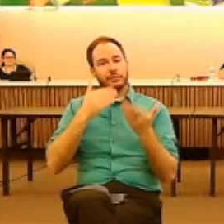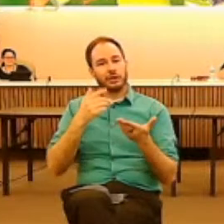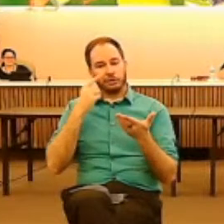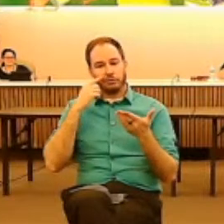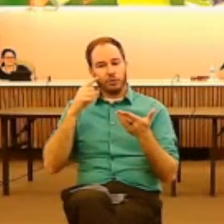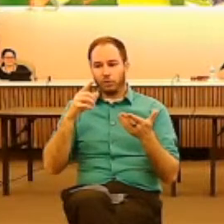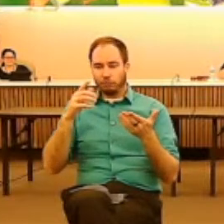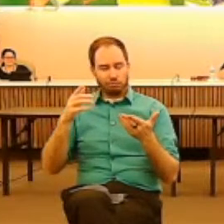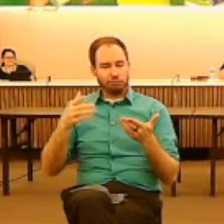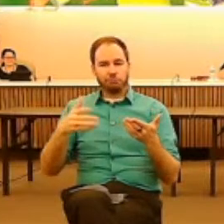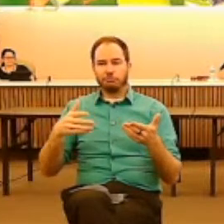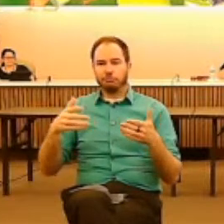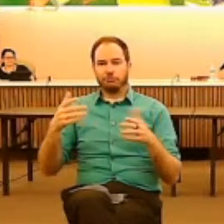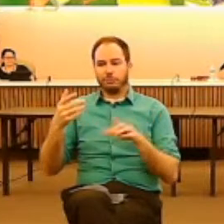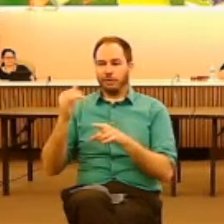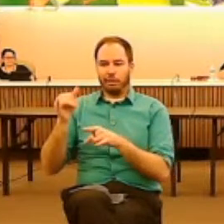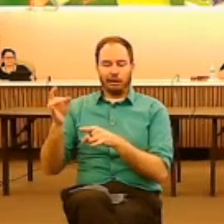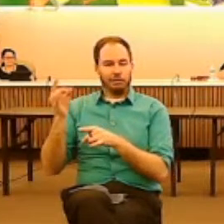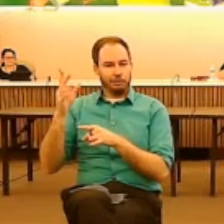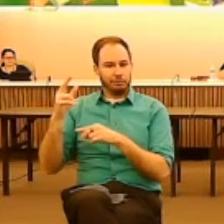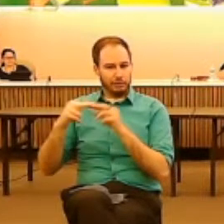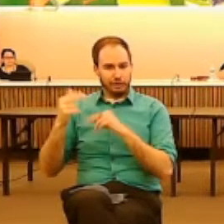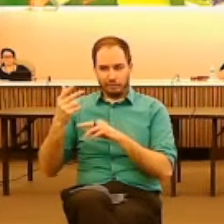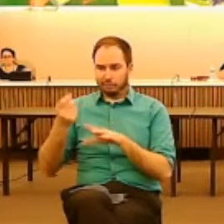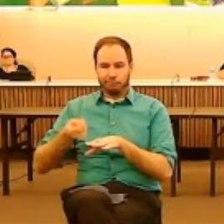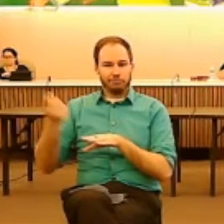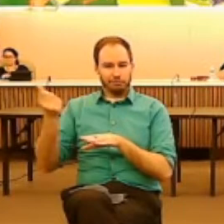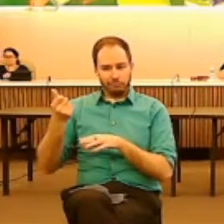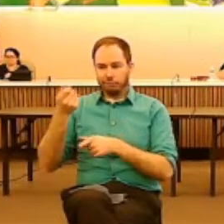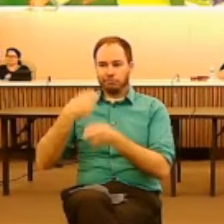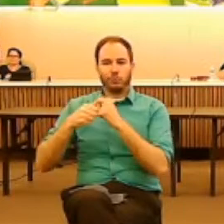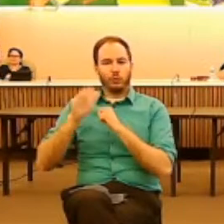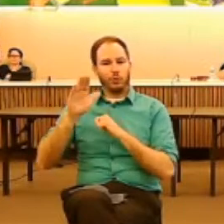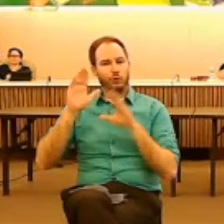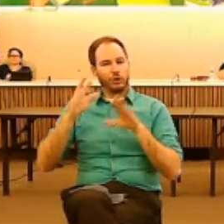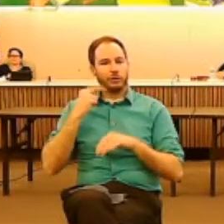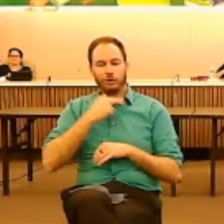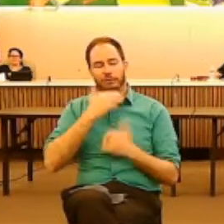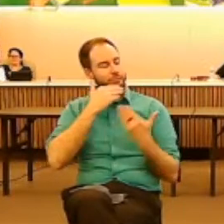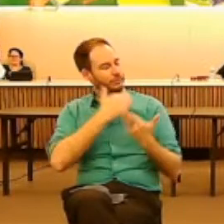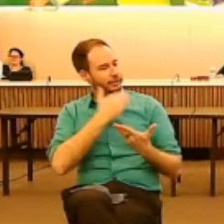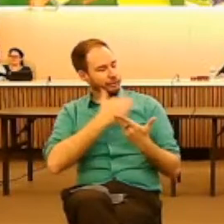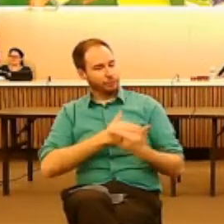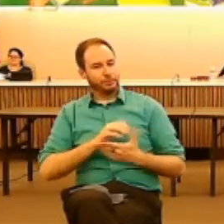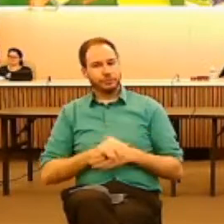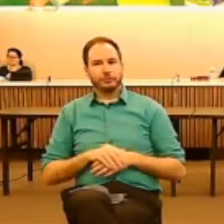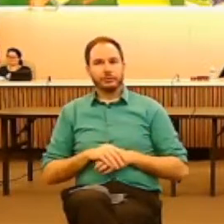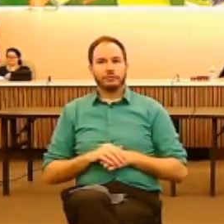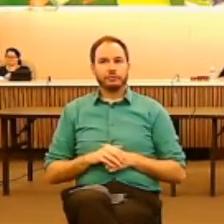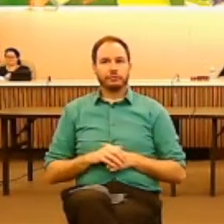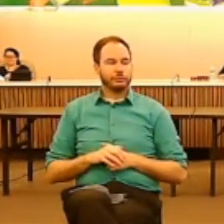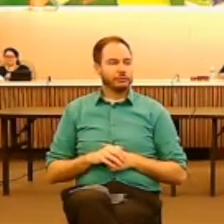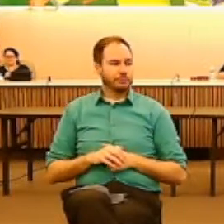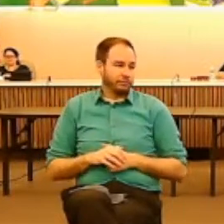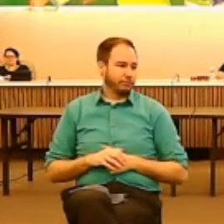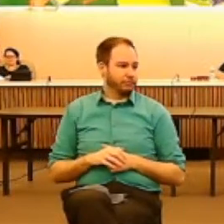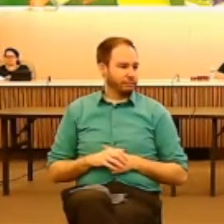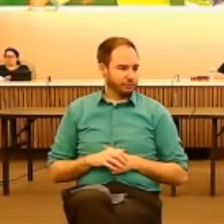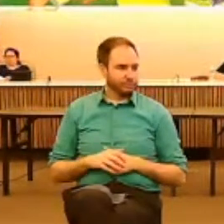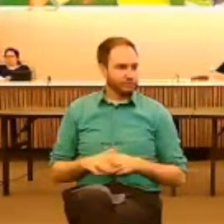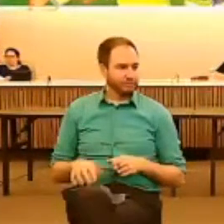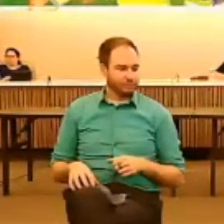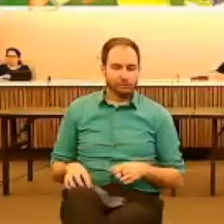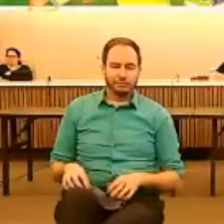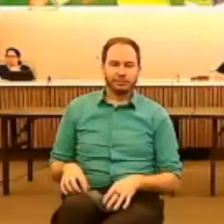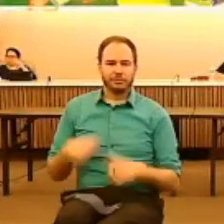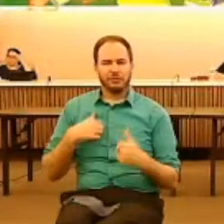for removing one of the blights from our town. Thank you very much, guys. Thank you. And I'm going to suggest,